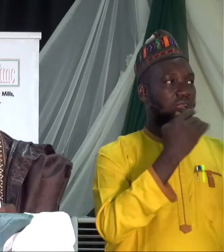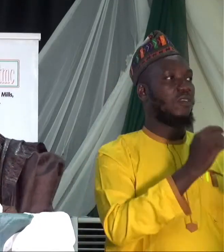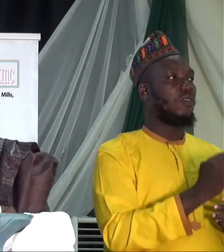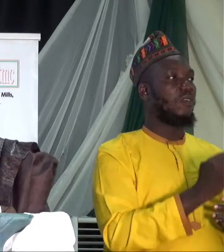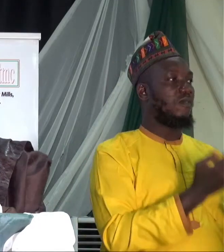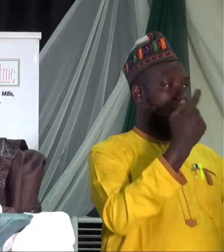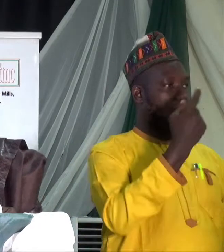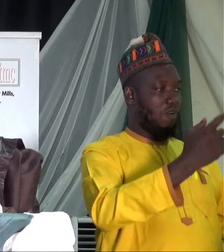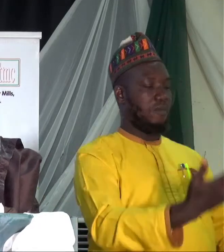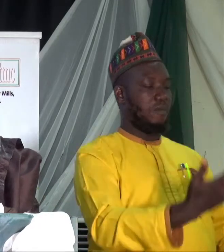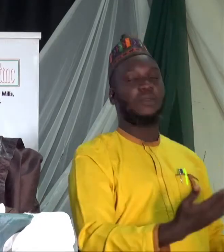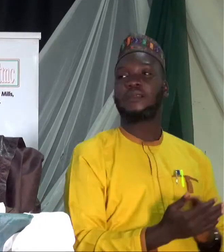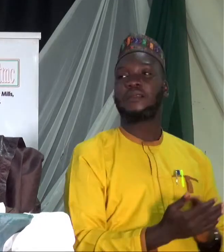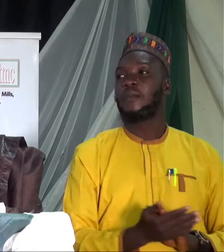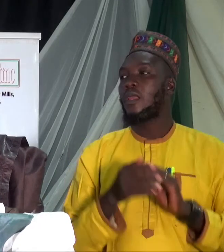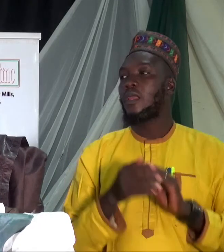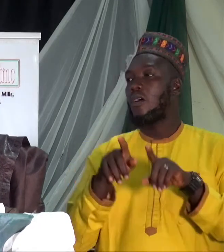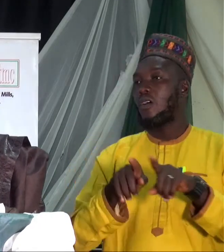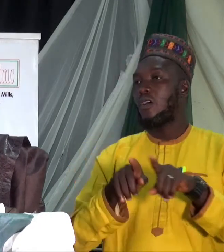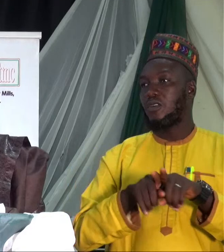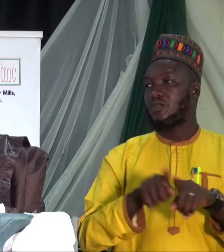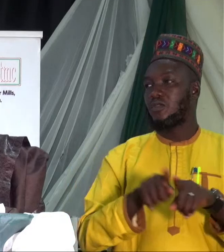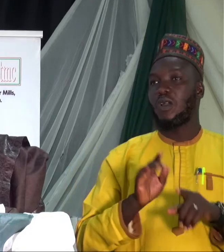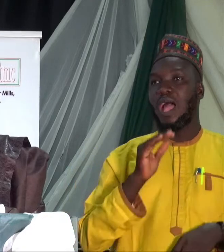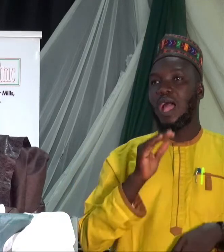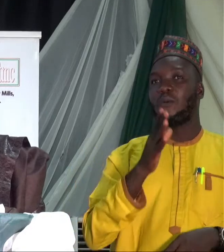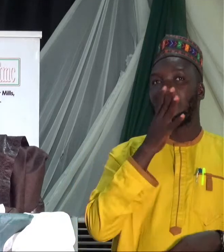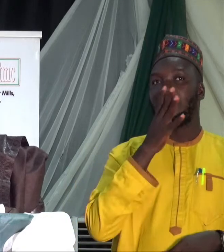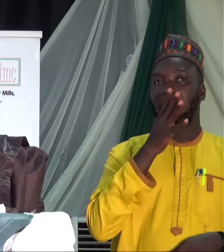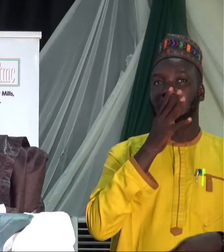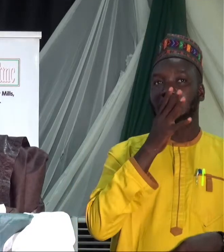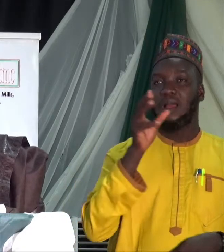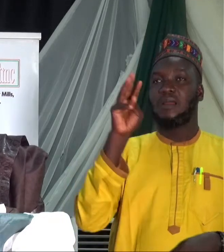us. Amamawa Mrs. Ireti Akin,